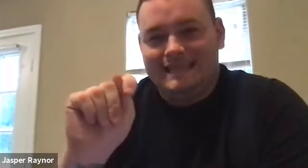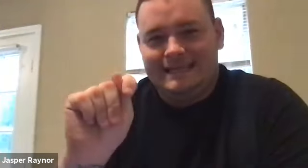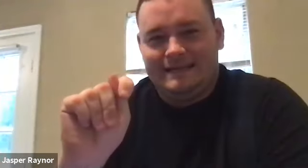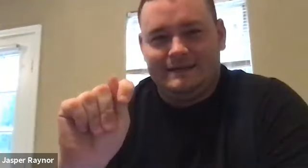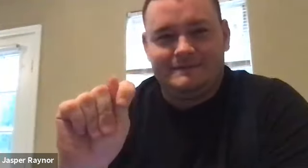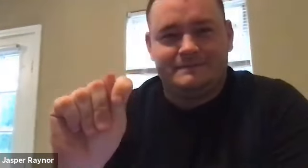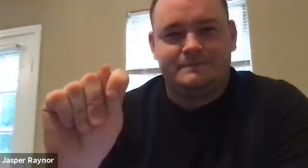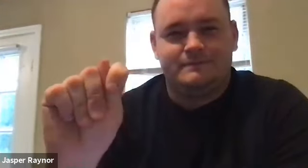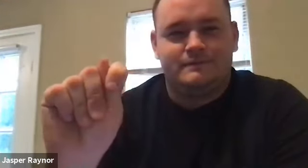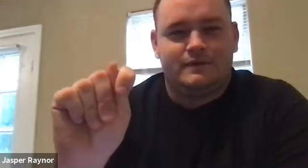T.